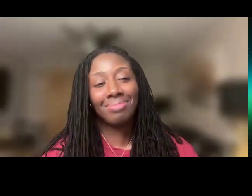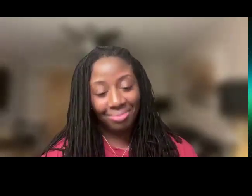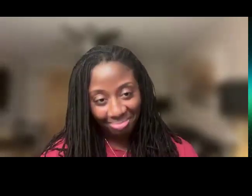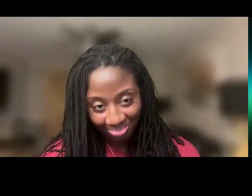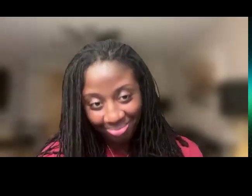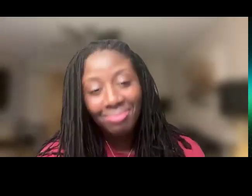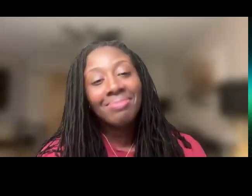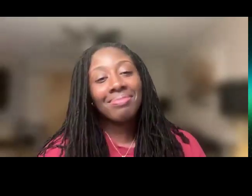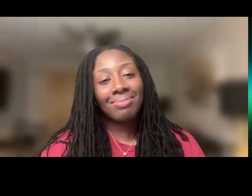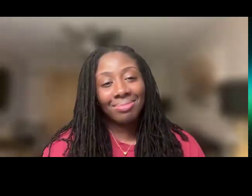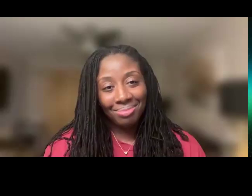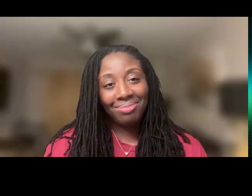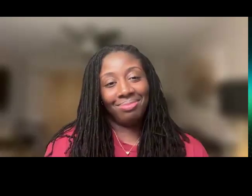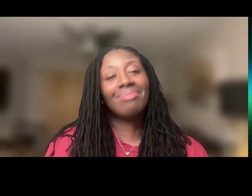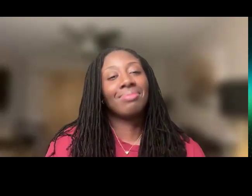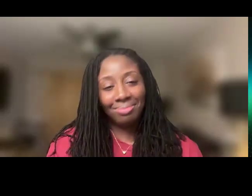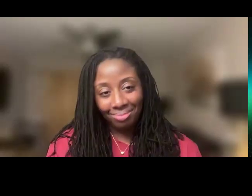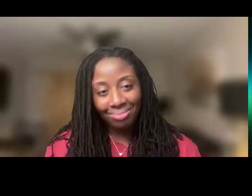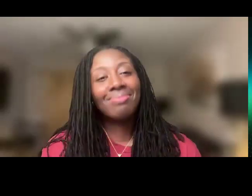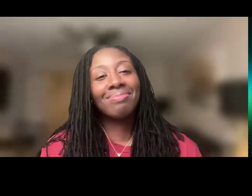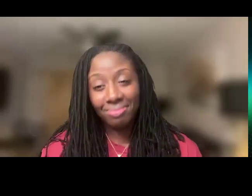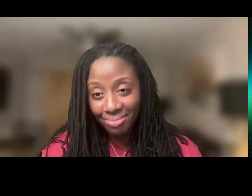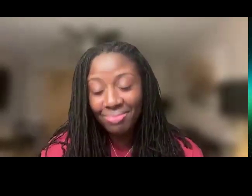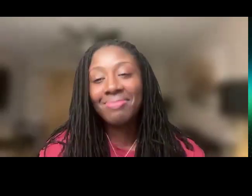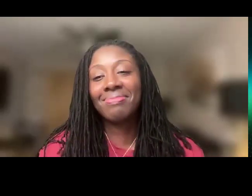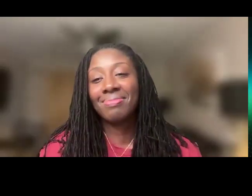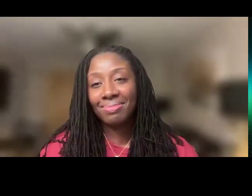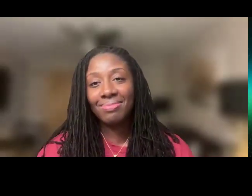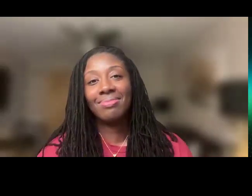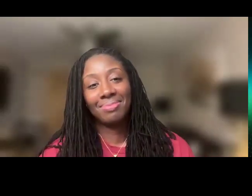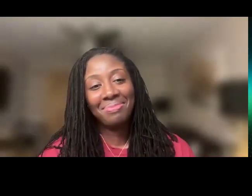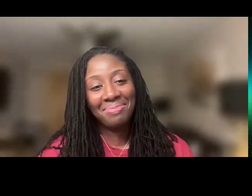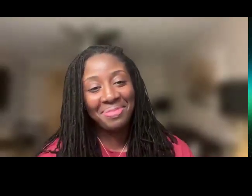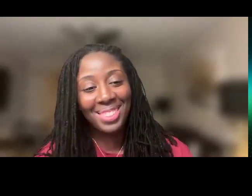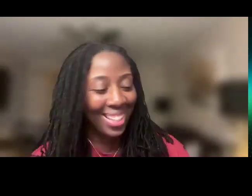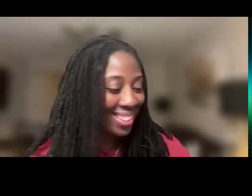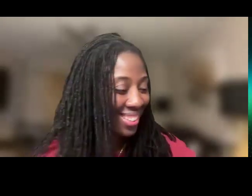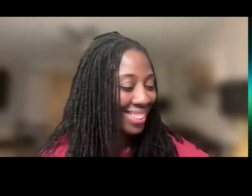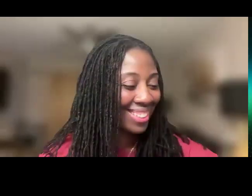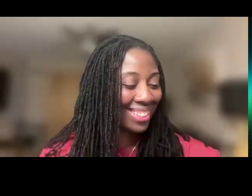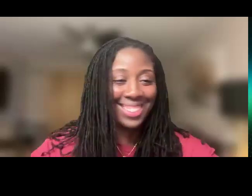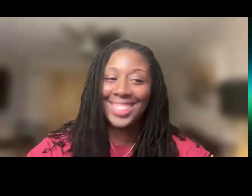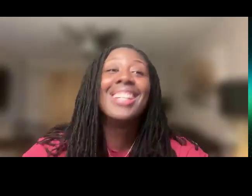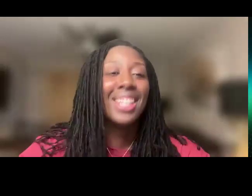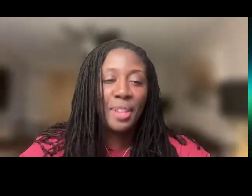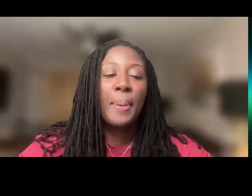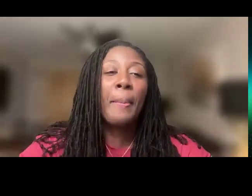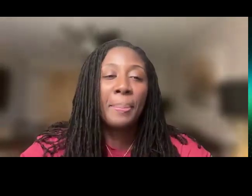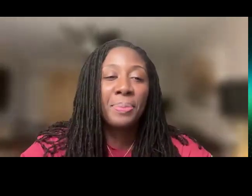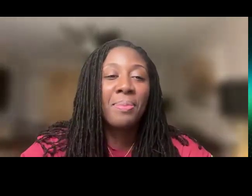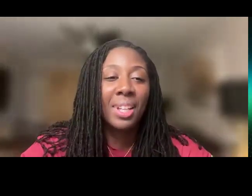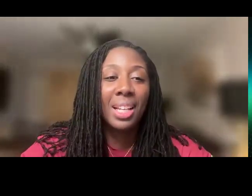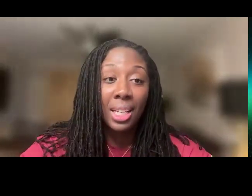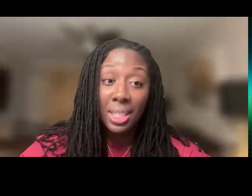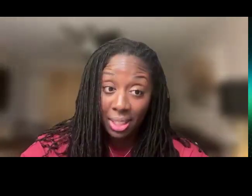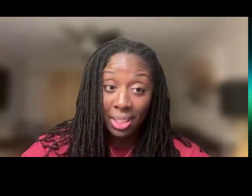and all that. They're like shoving some kind of sample in your face. And I mean, even if it was amazing, just that experience is